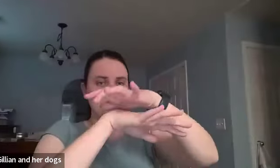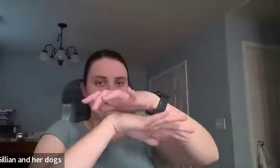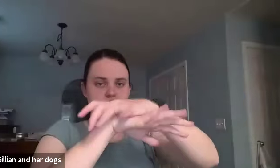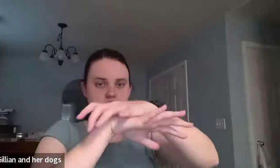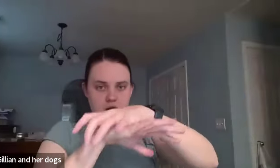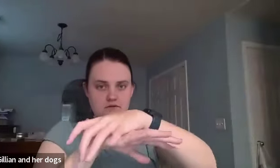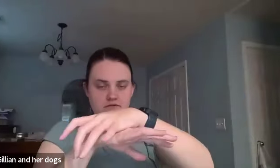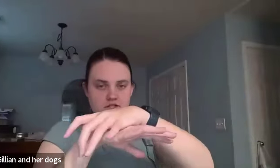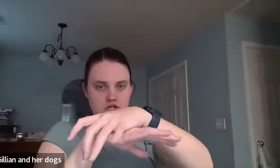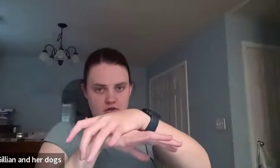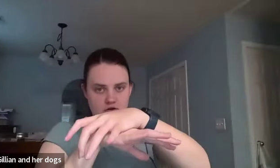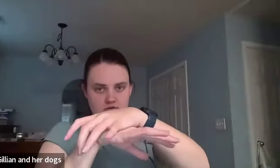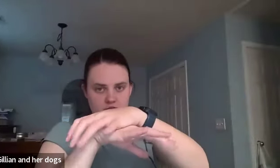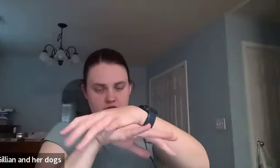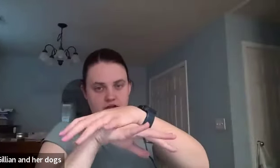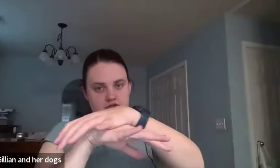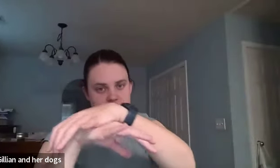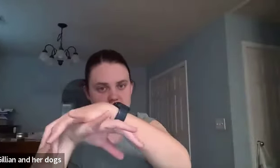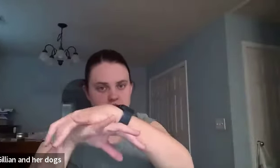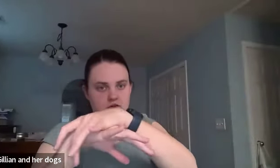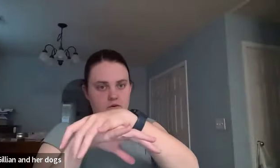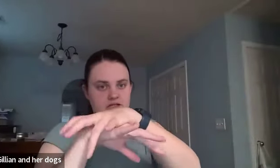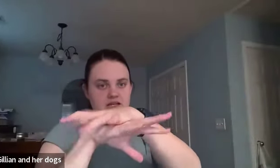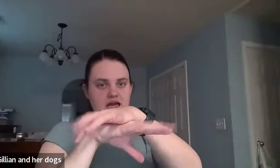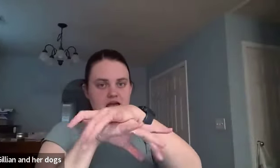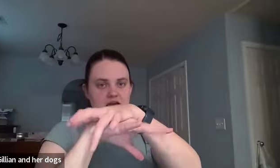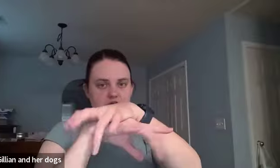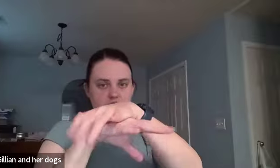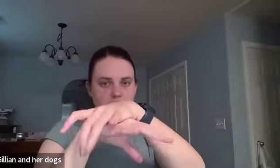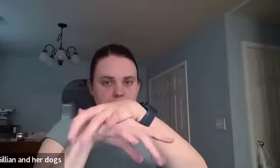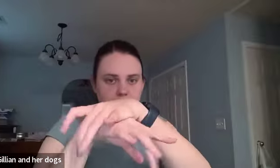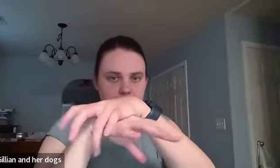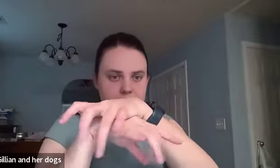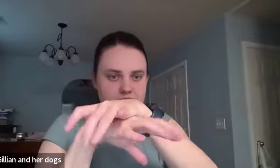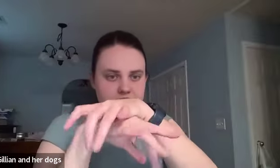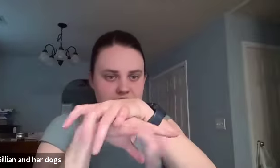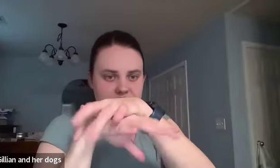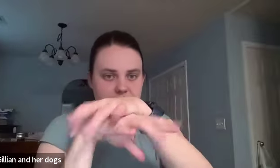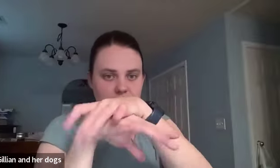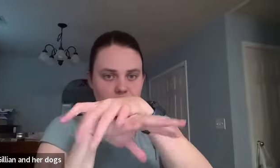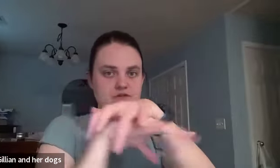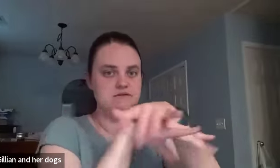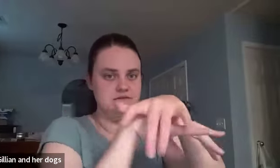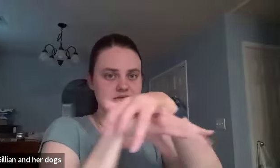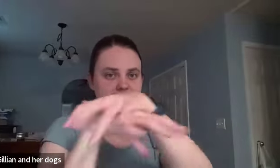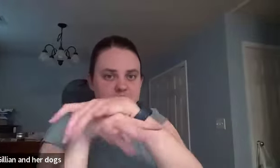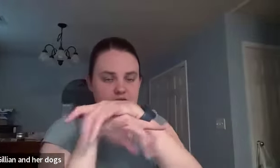them on top of each other where the fingers are sticking out other ways, and you're going to wiggle them. Spider.